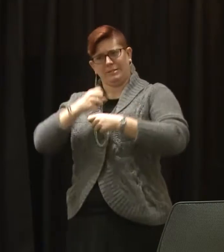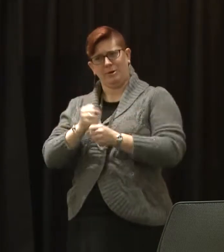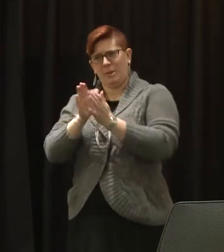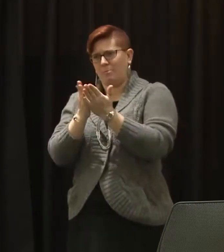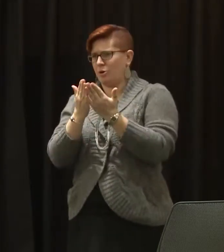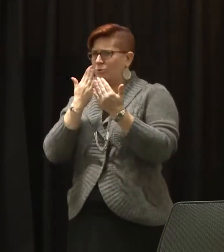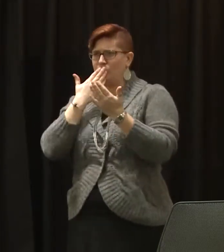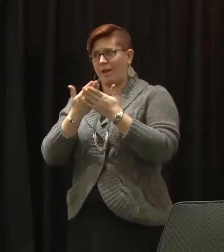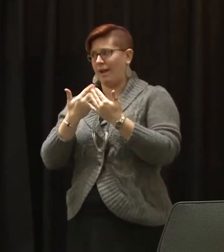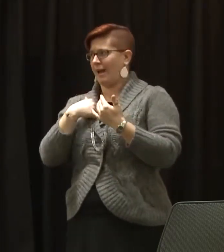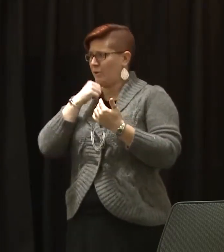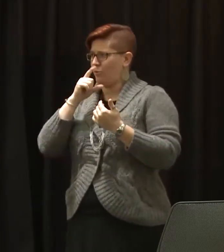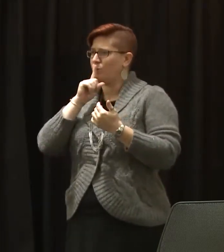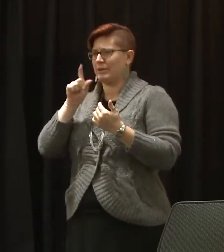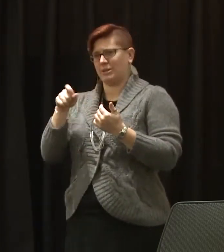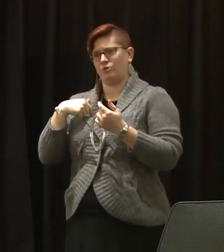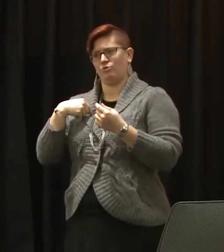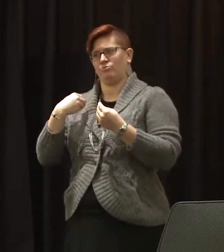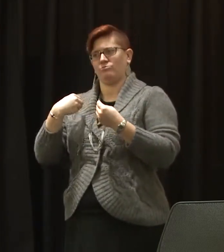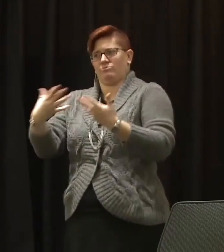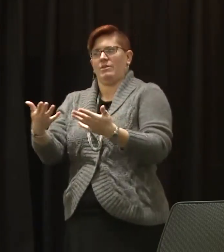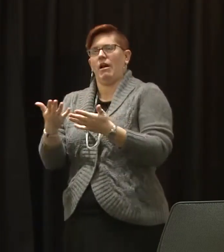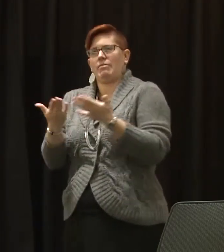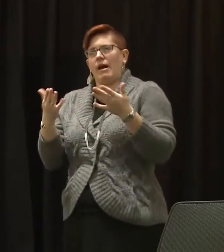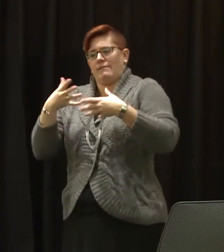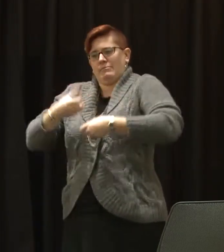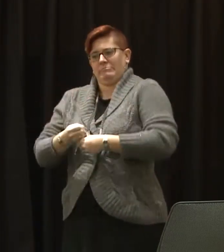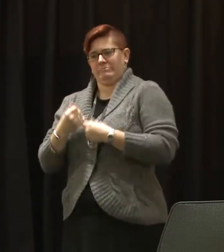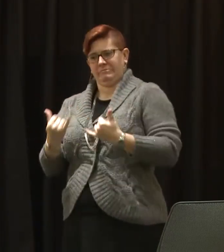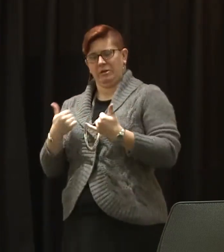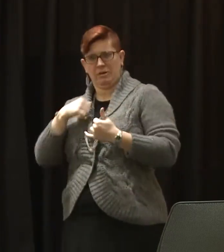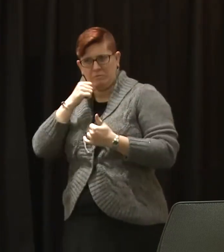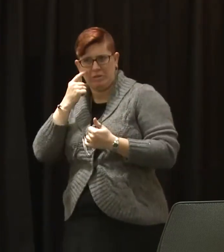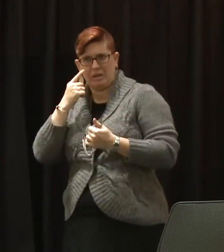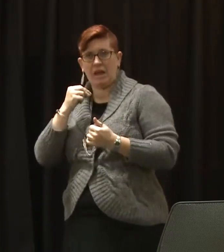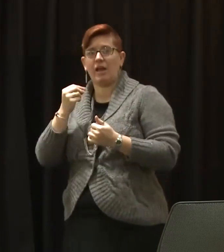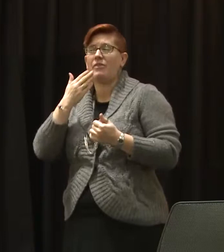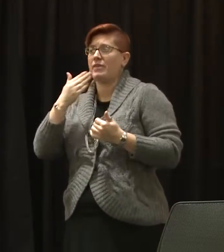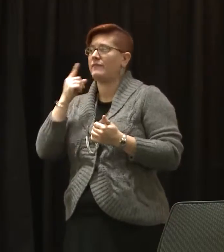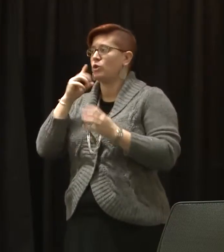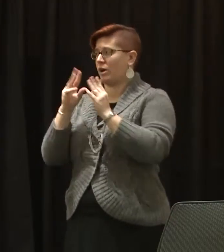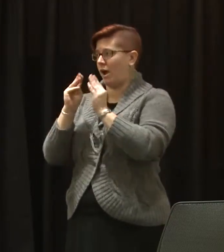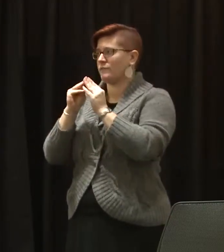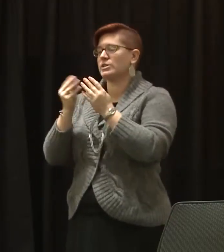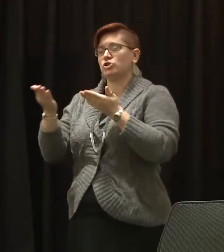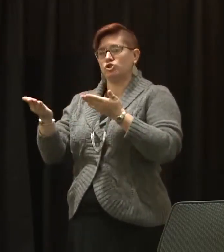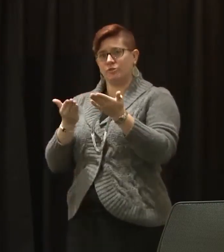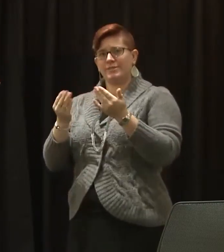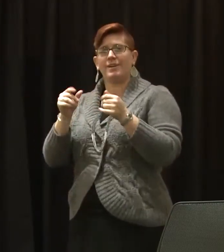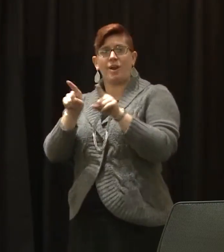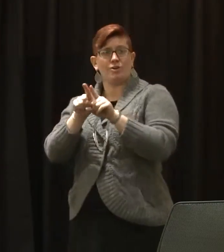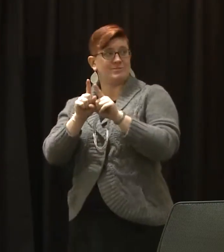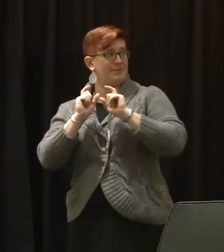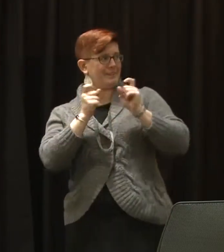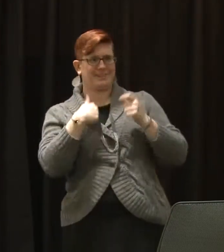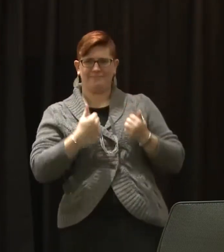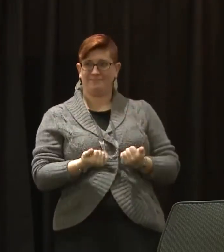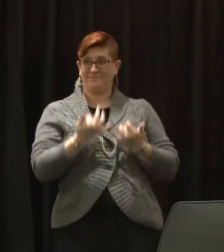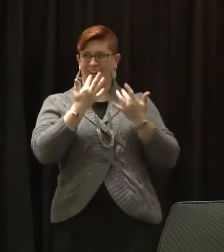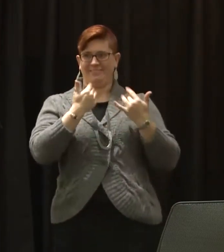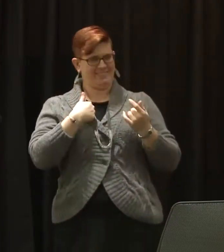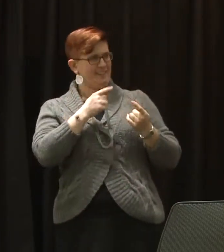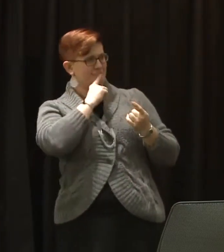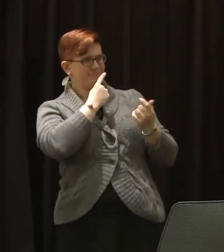really need to give a lot of framers, I don't think. And yes, thank you to the conference services and giving us a fire. We can actually